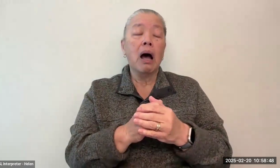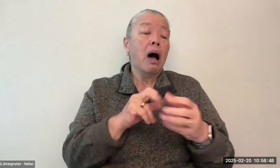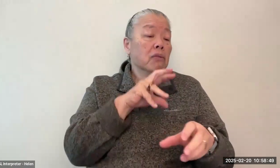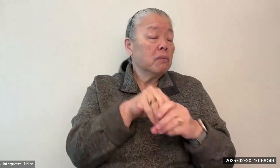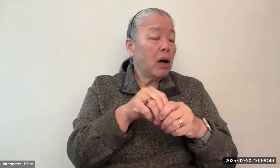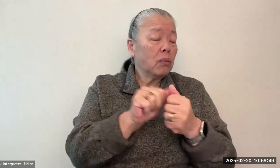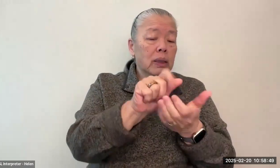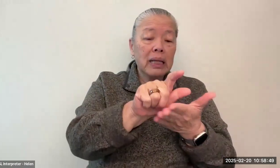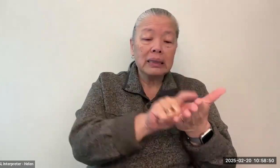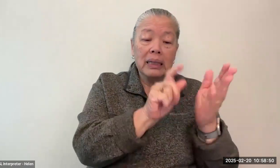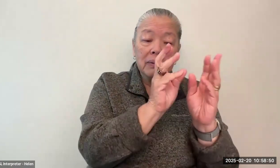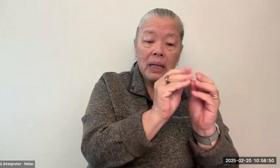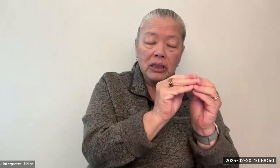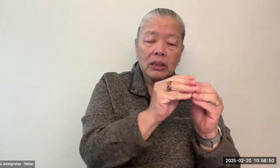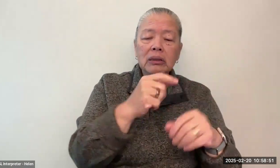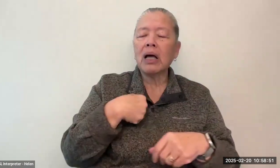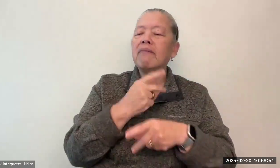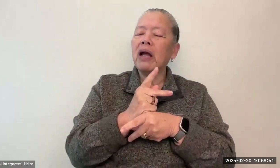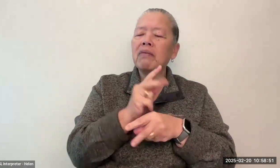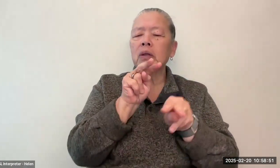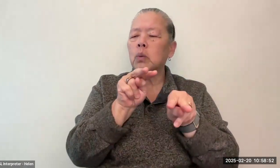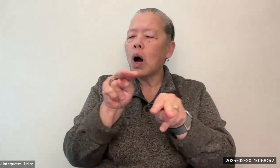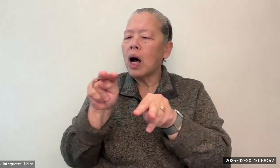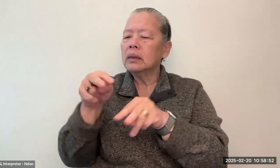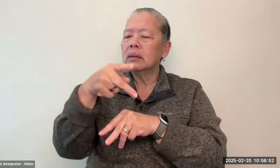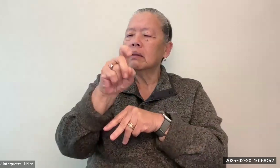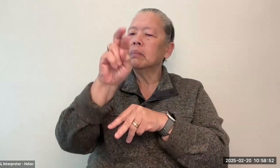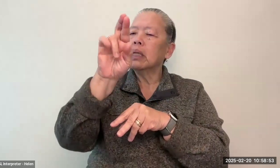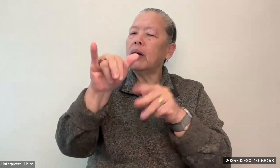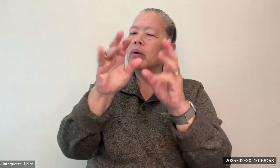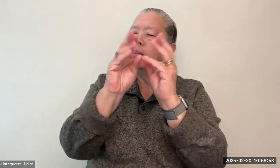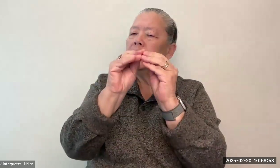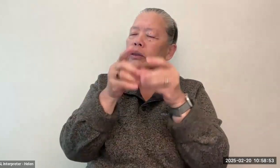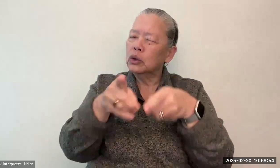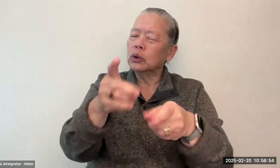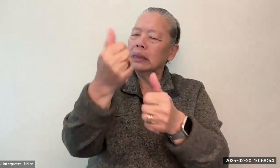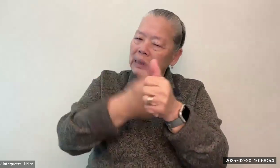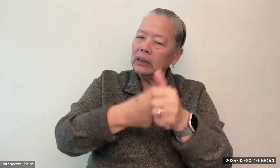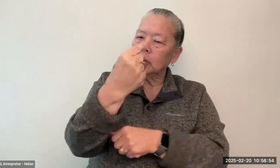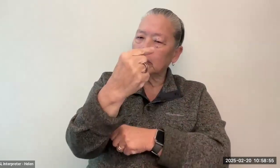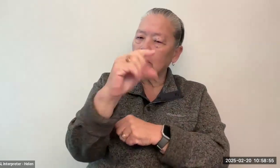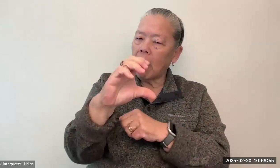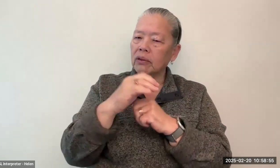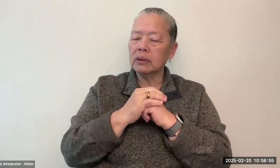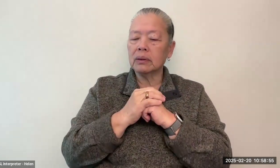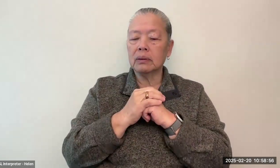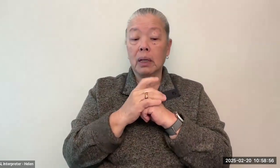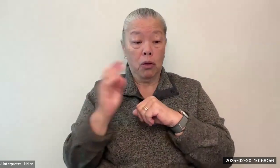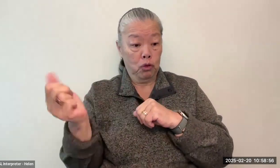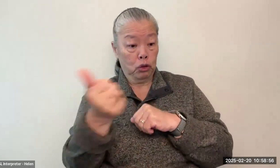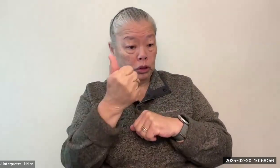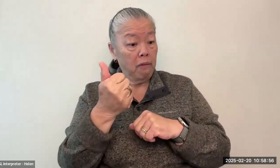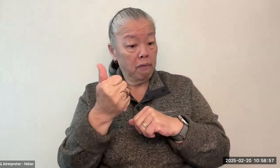carefully watched the process of the proceedings of the plenary sessions at all of them. If you've been a delegate to